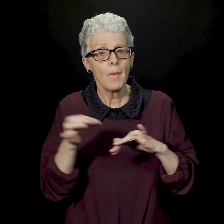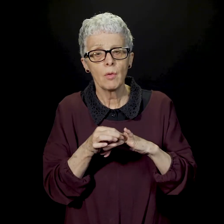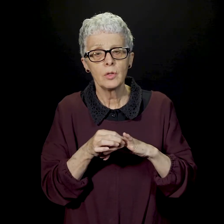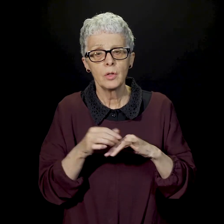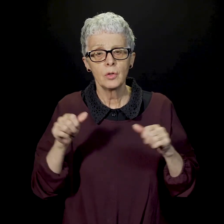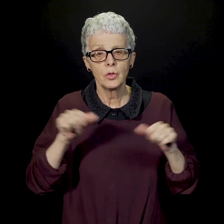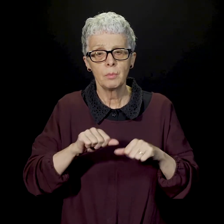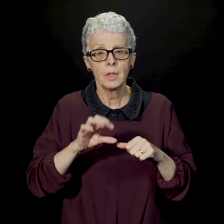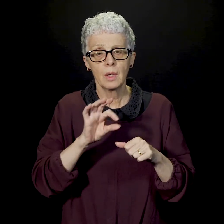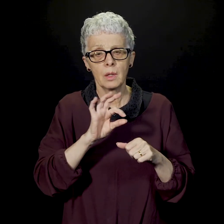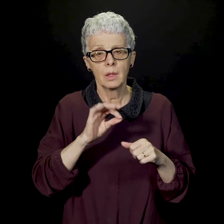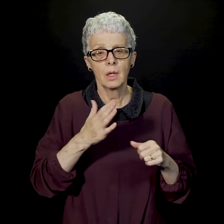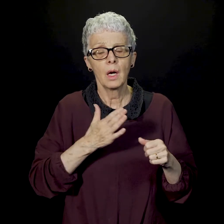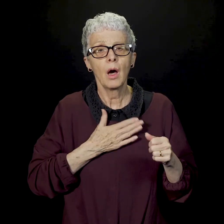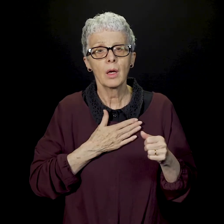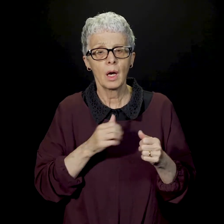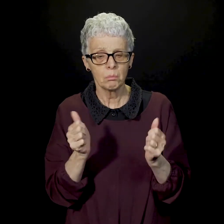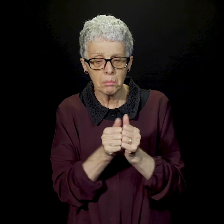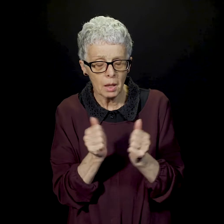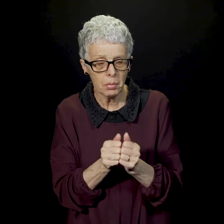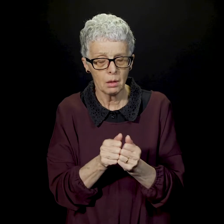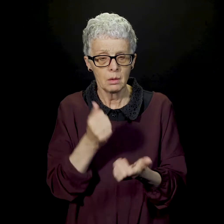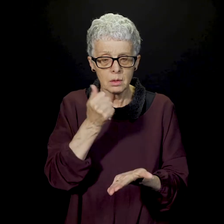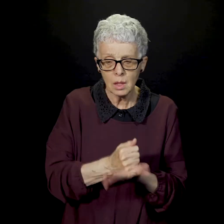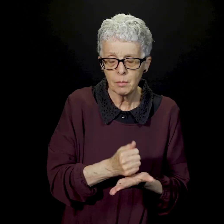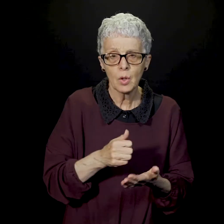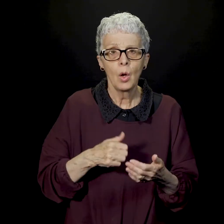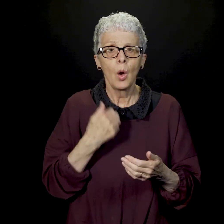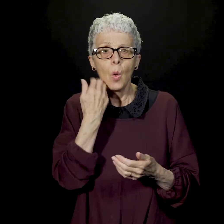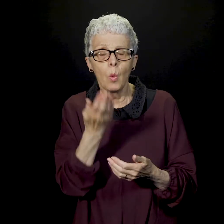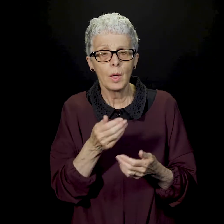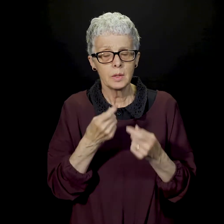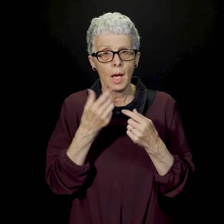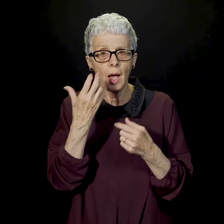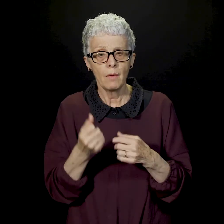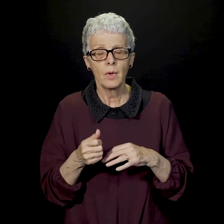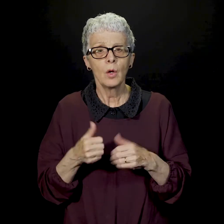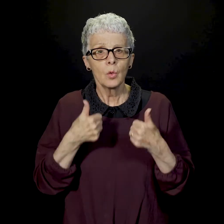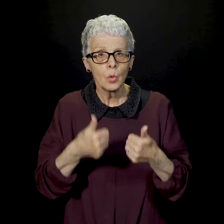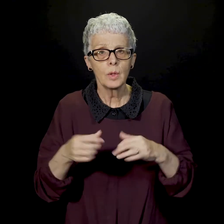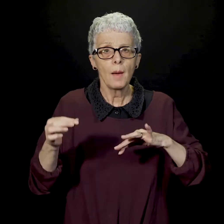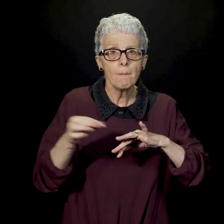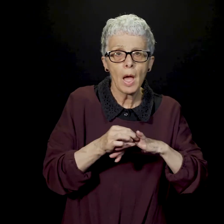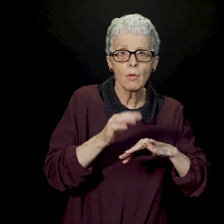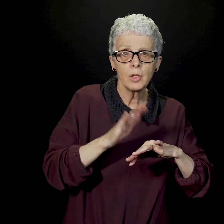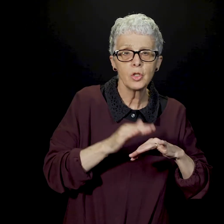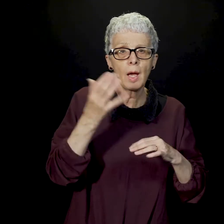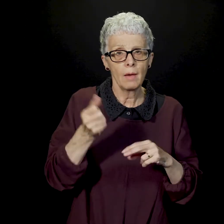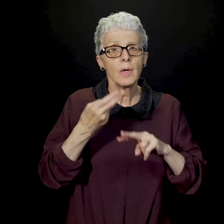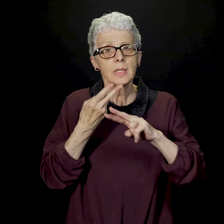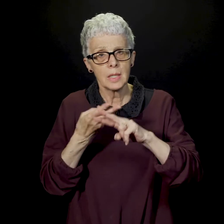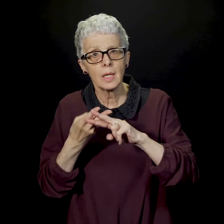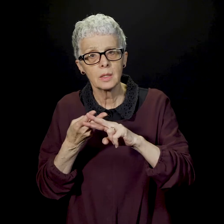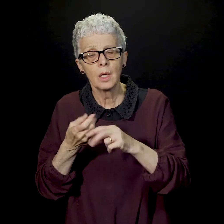just be like a piece of paper and a stamp, the thing. It was always intended that a healthy marriage and the sex within it would